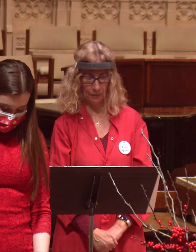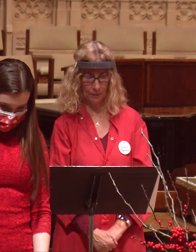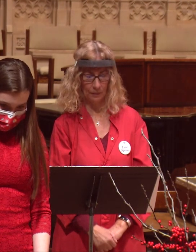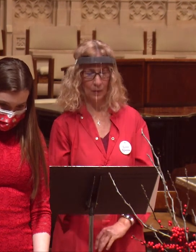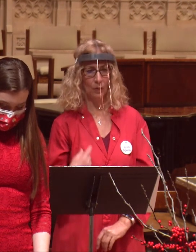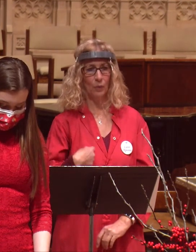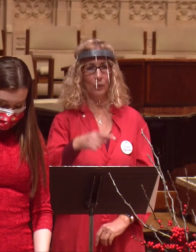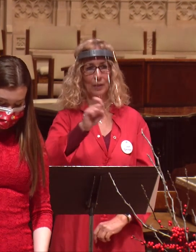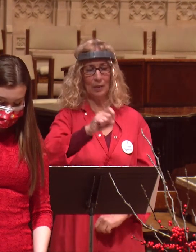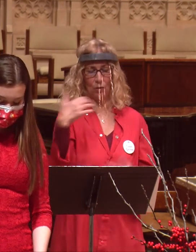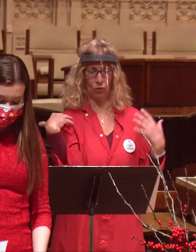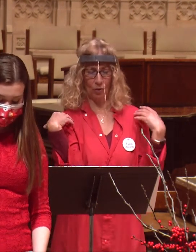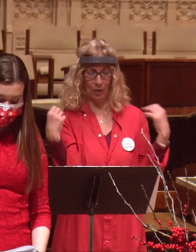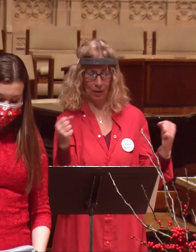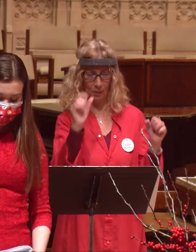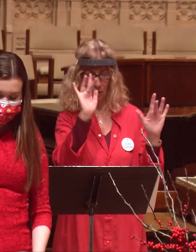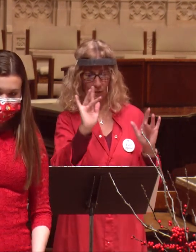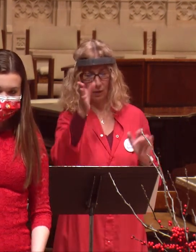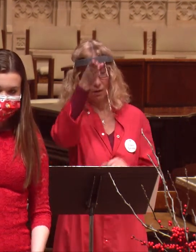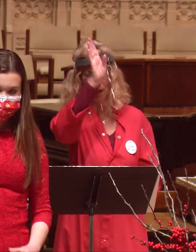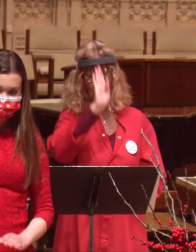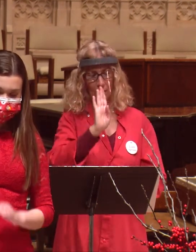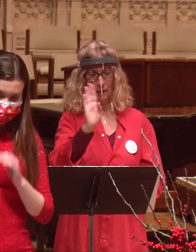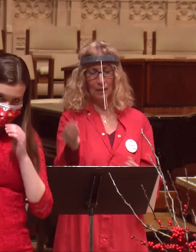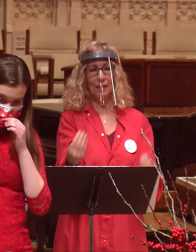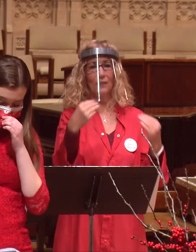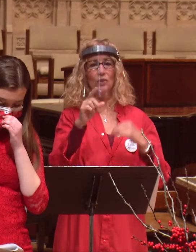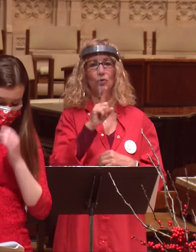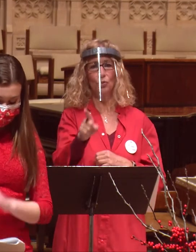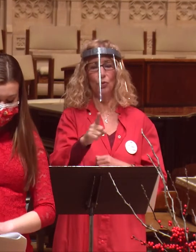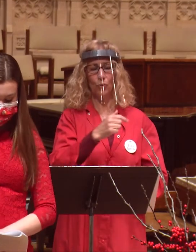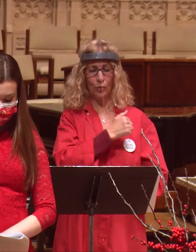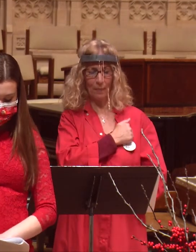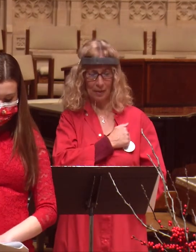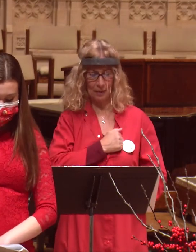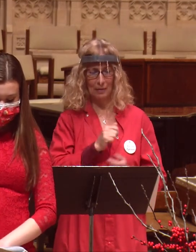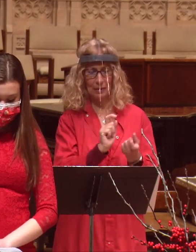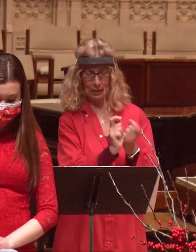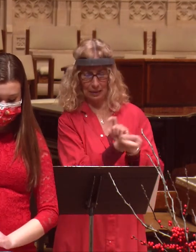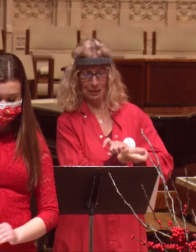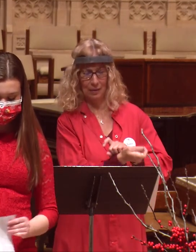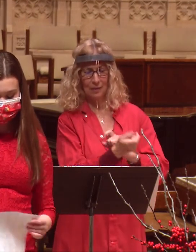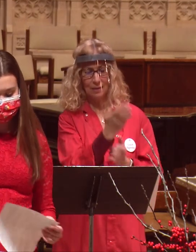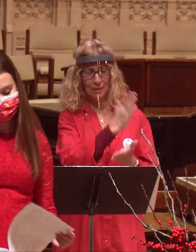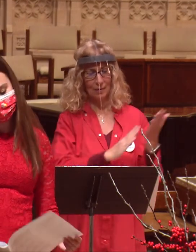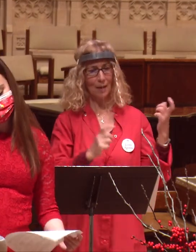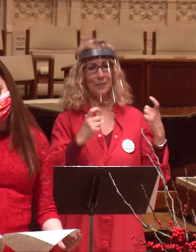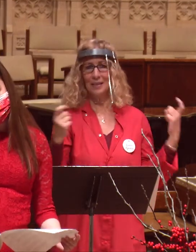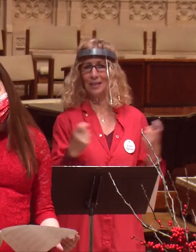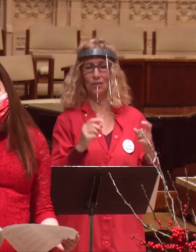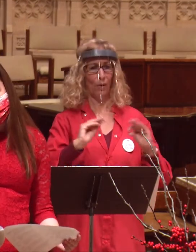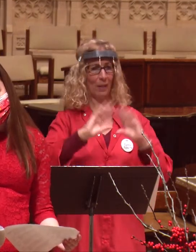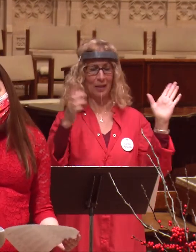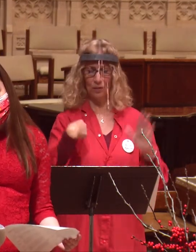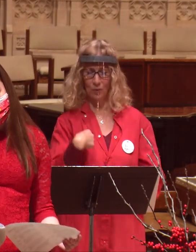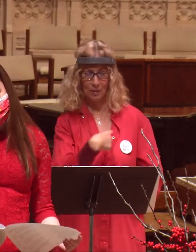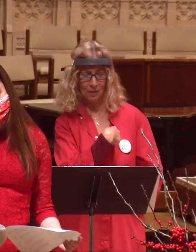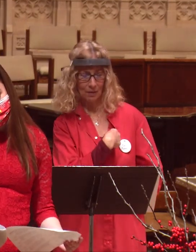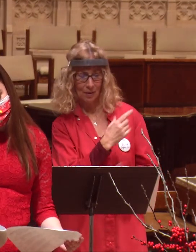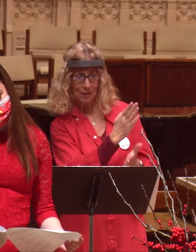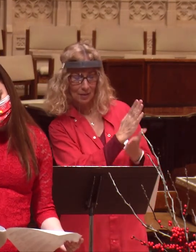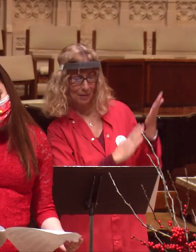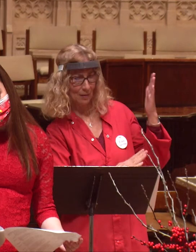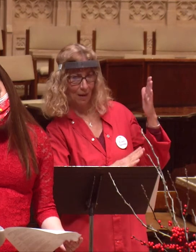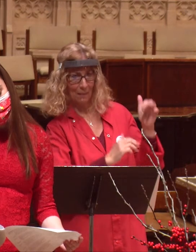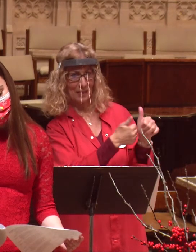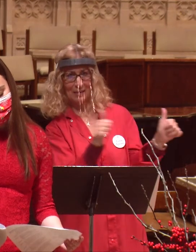We need your healing, merciful God. Give us true repentance. Some sins are plain to us. Some